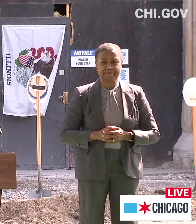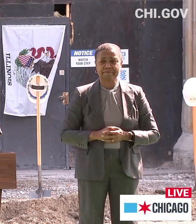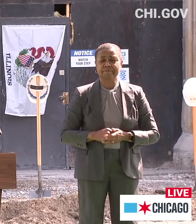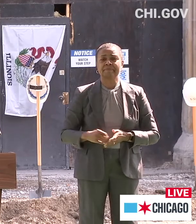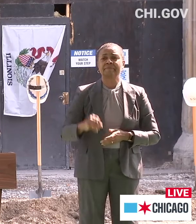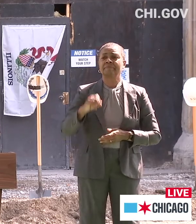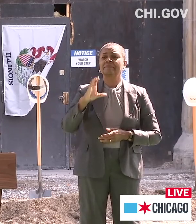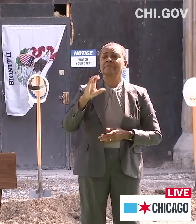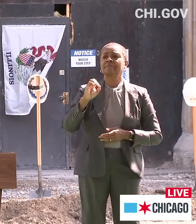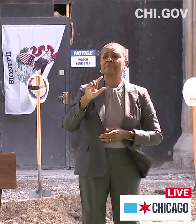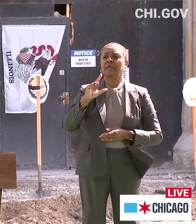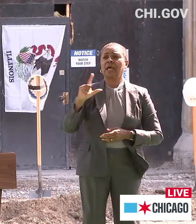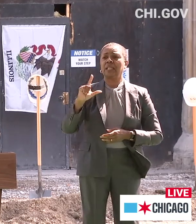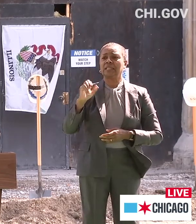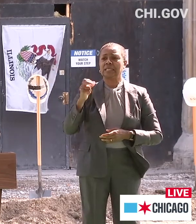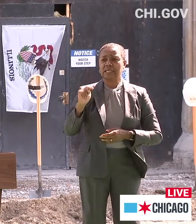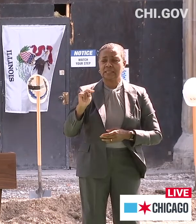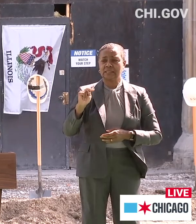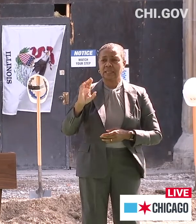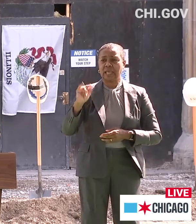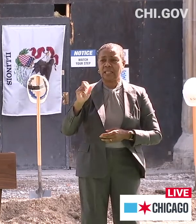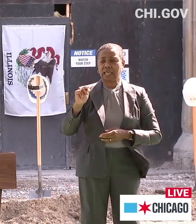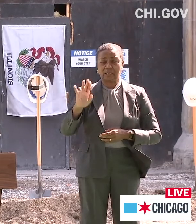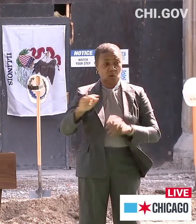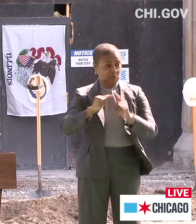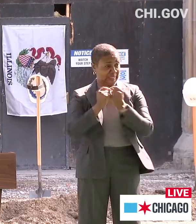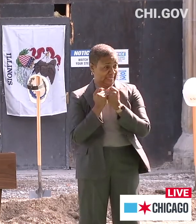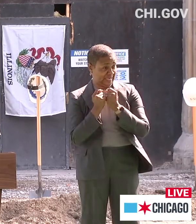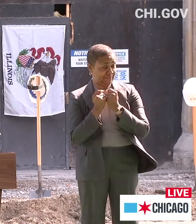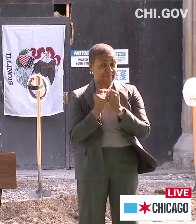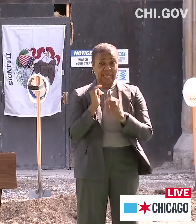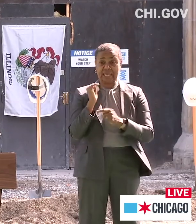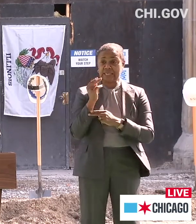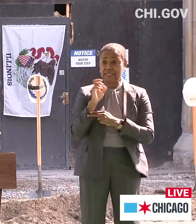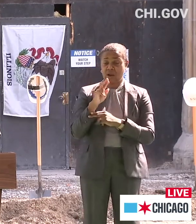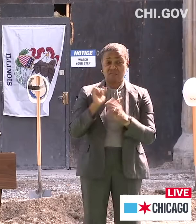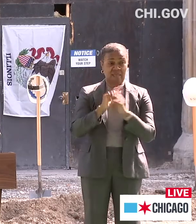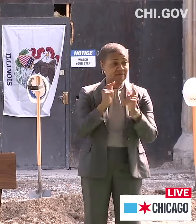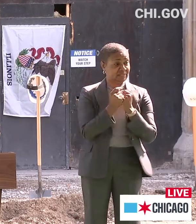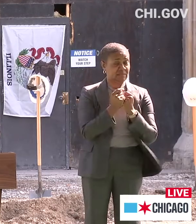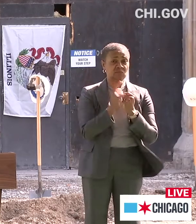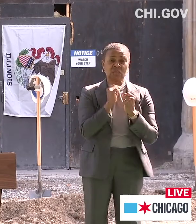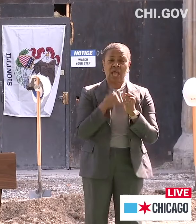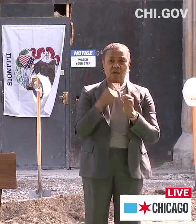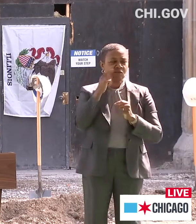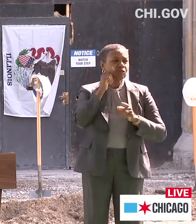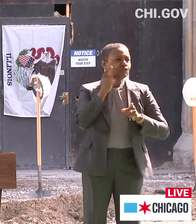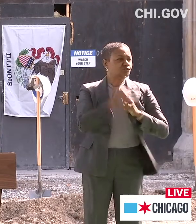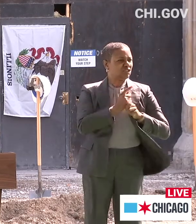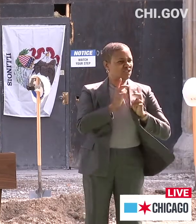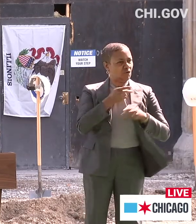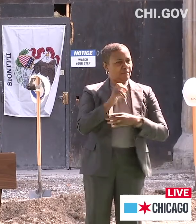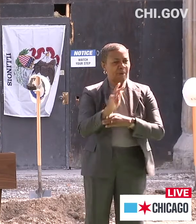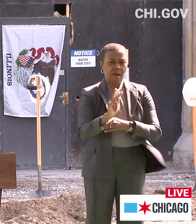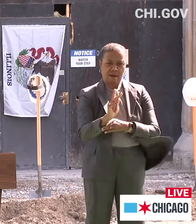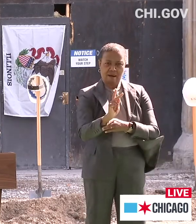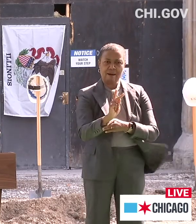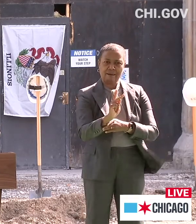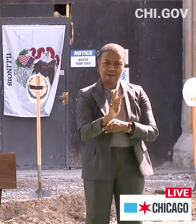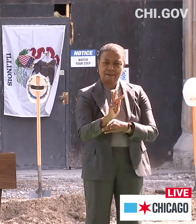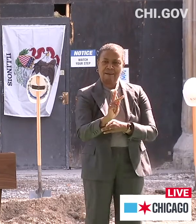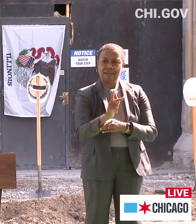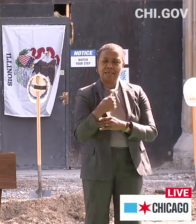Colleen Callahan and her team at IDNR and the Pullman State Historic Site, they are our sister park and